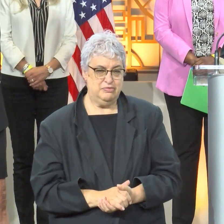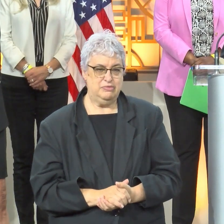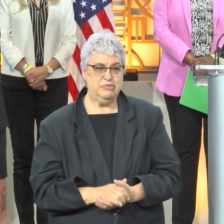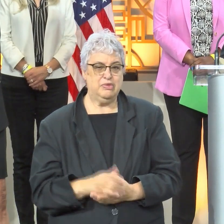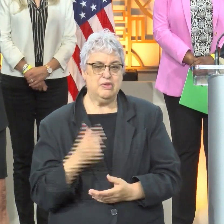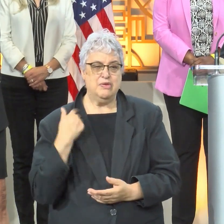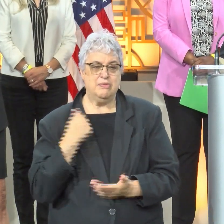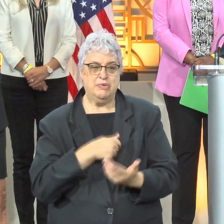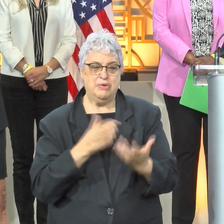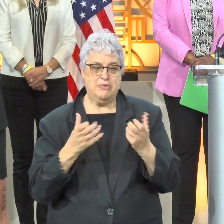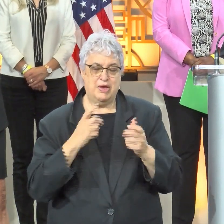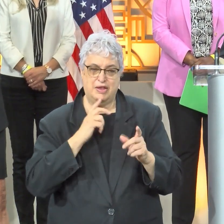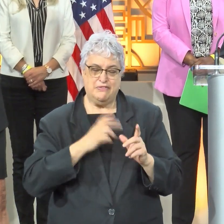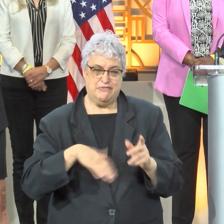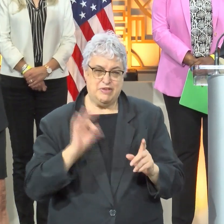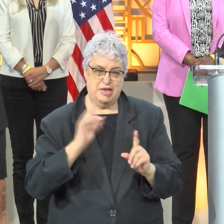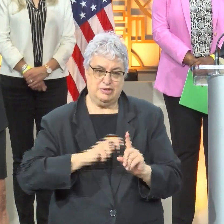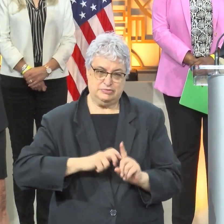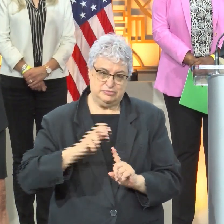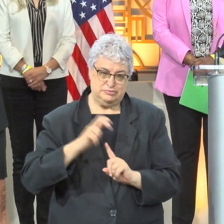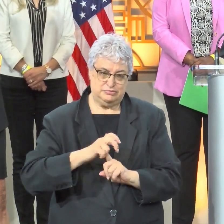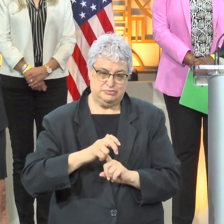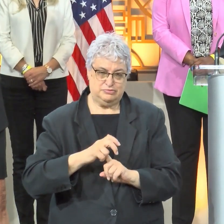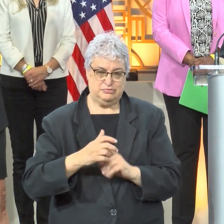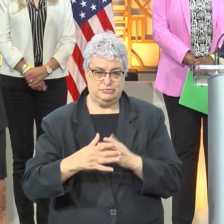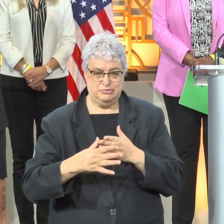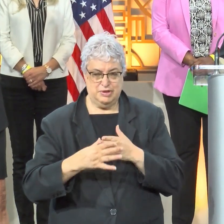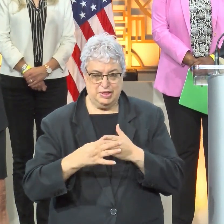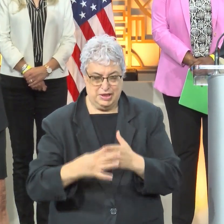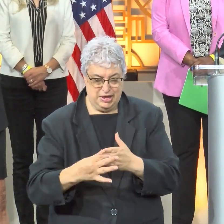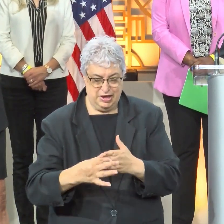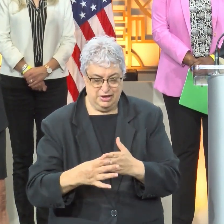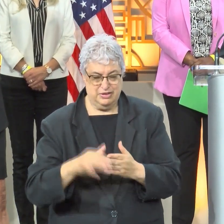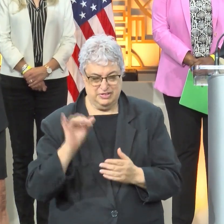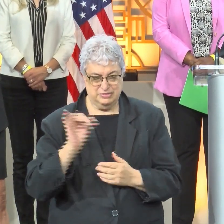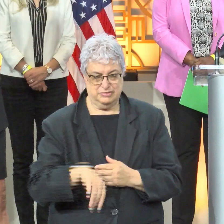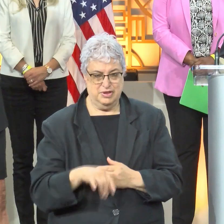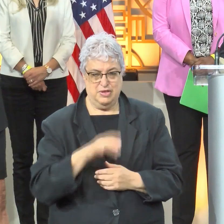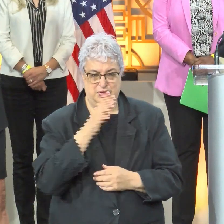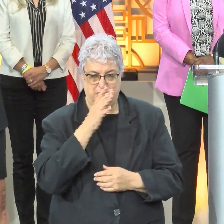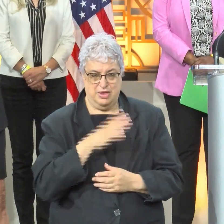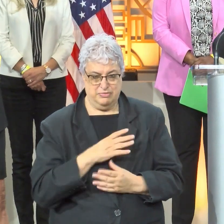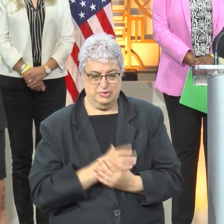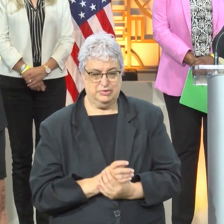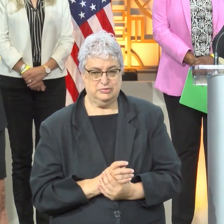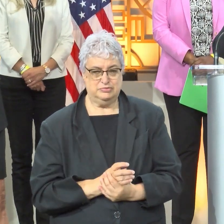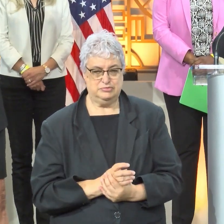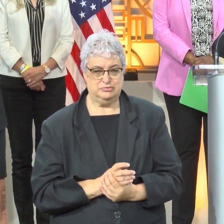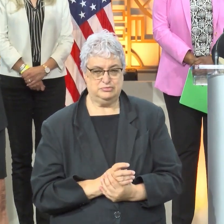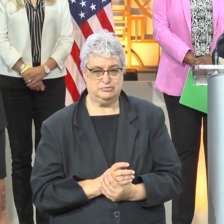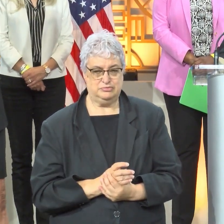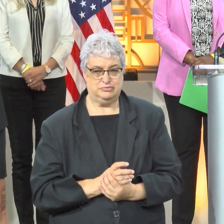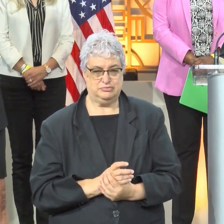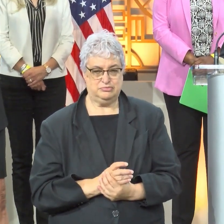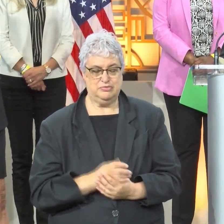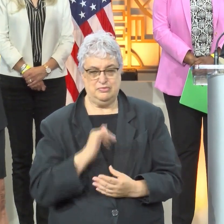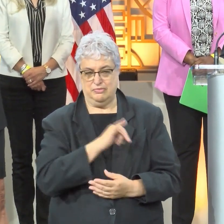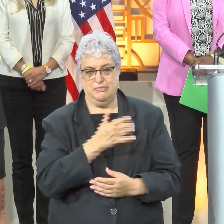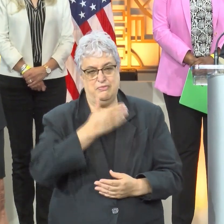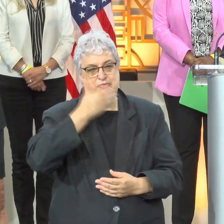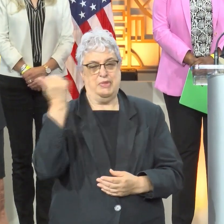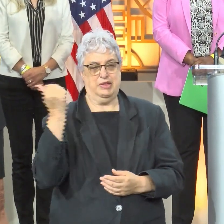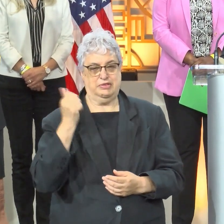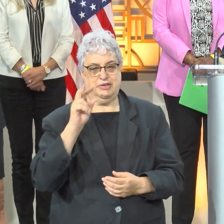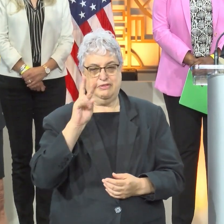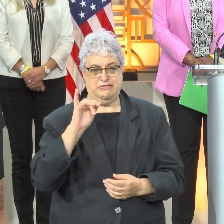to find a champion to lead this citywide initiative, we can think of no better choice than Vice